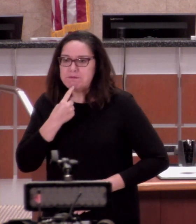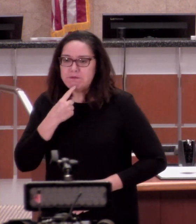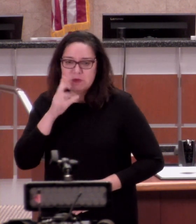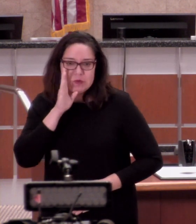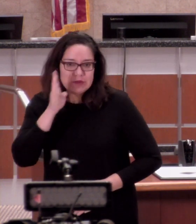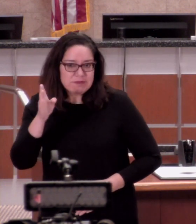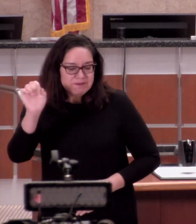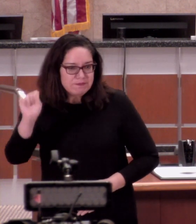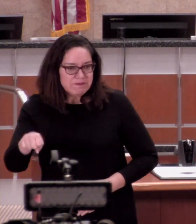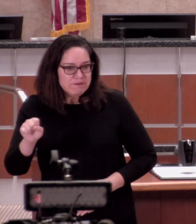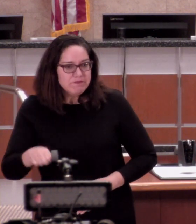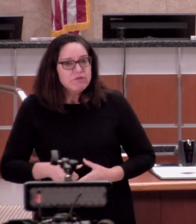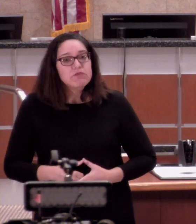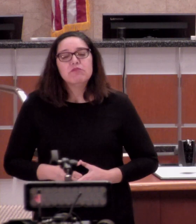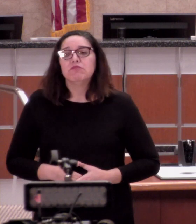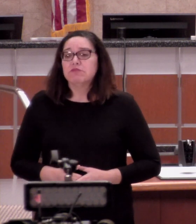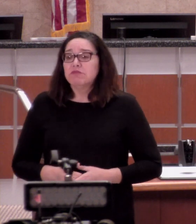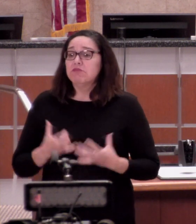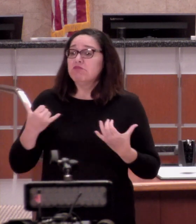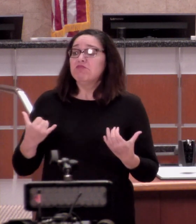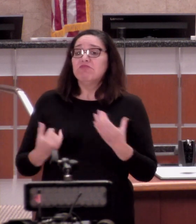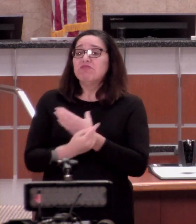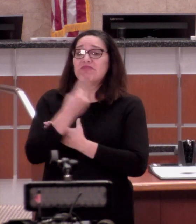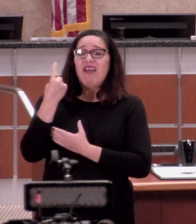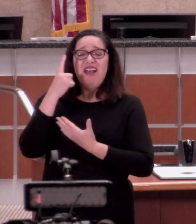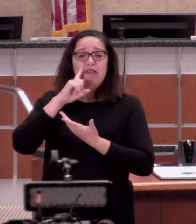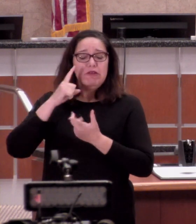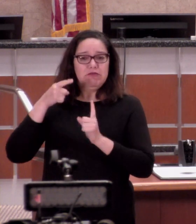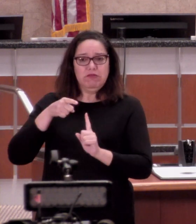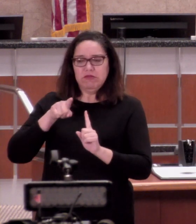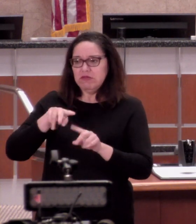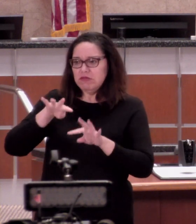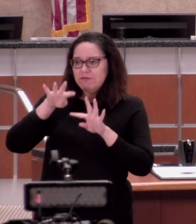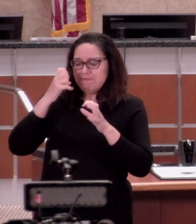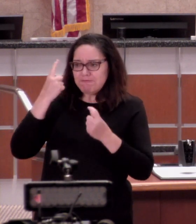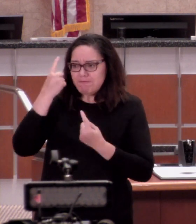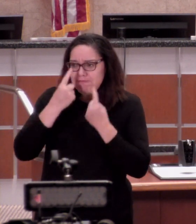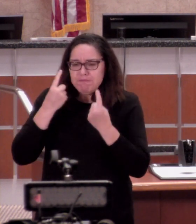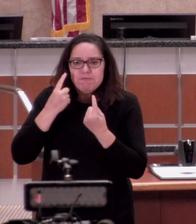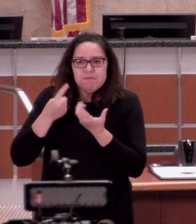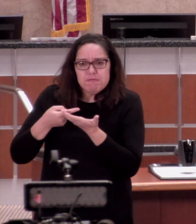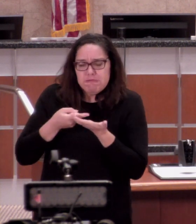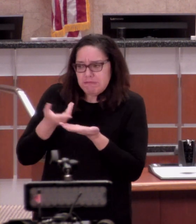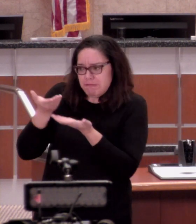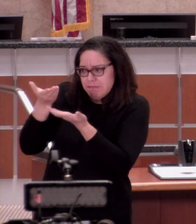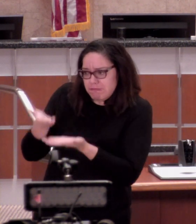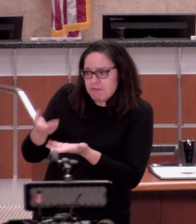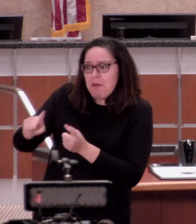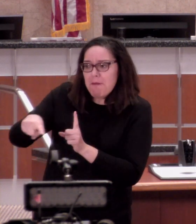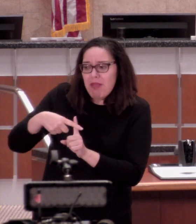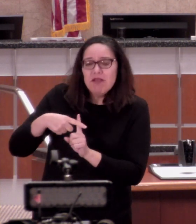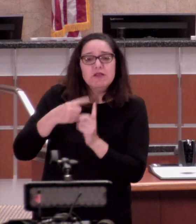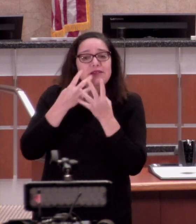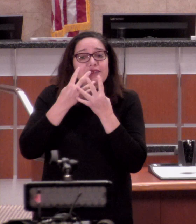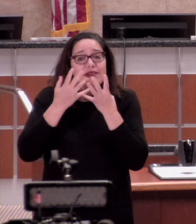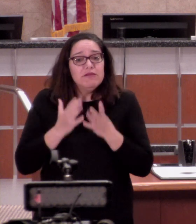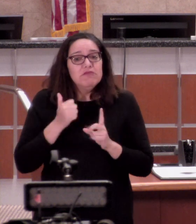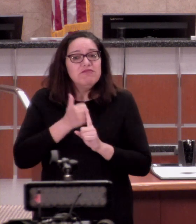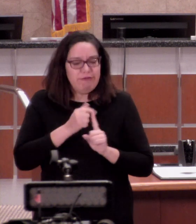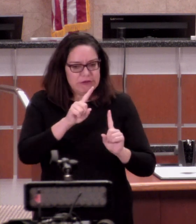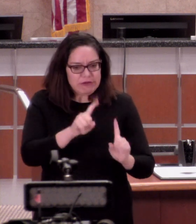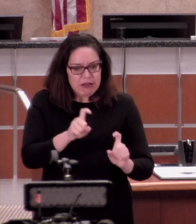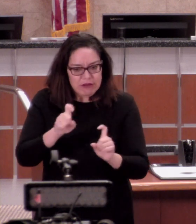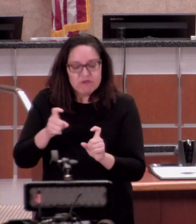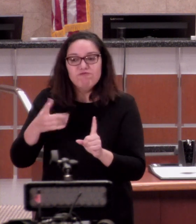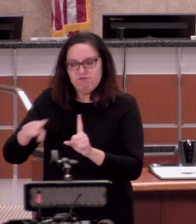Because of the questions surrounding this and employees and inmates who have tested positive for this virus, that's